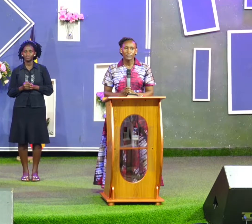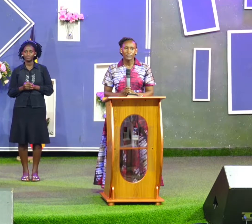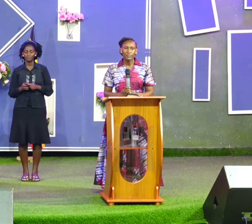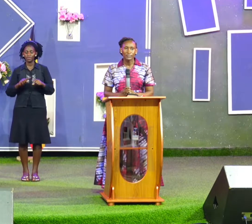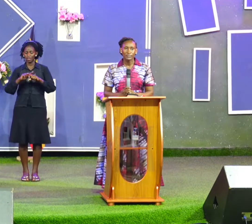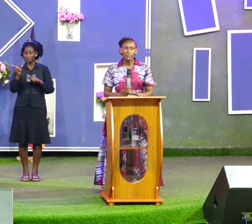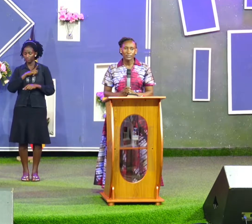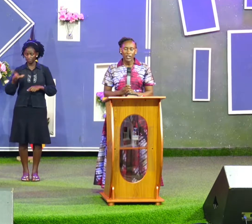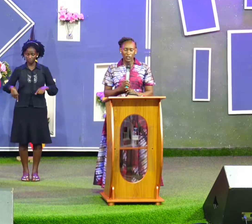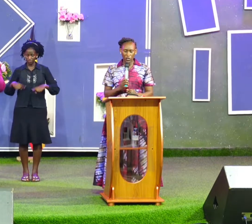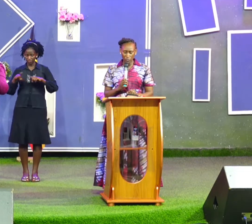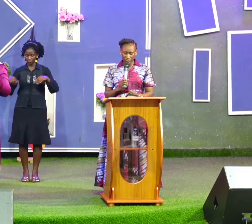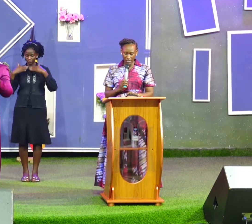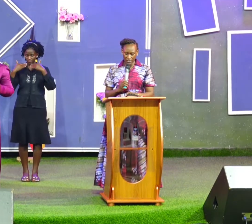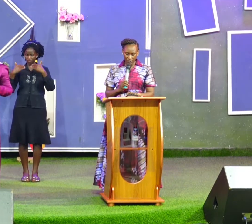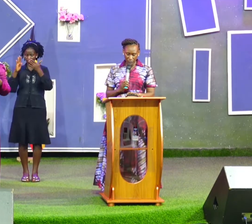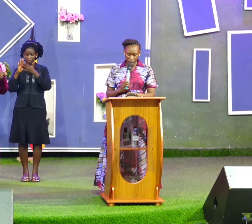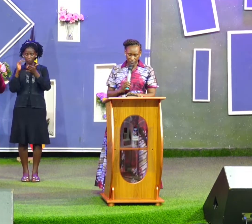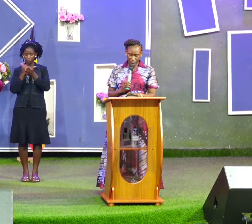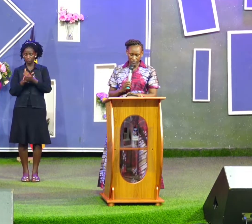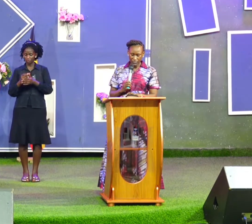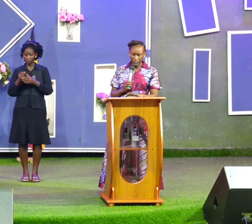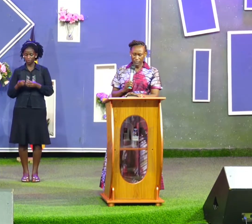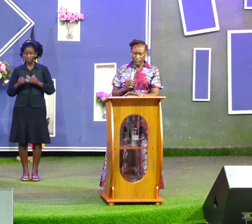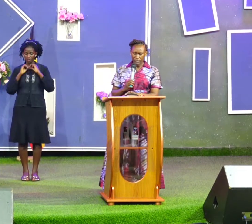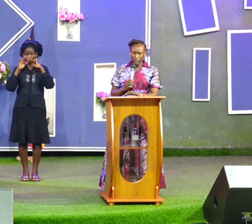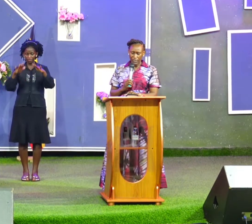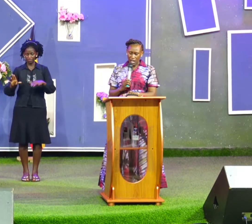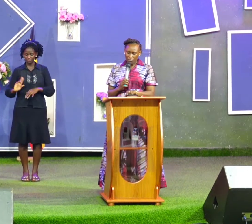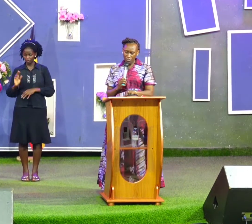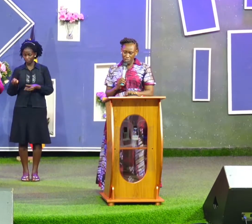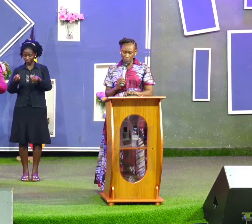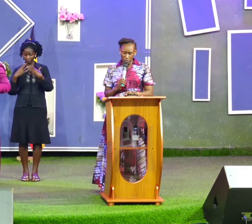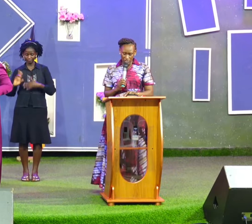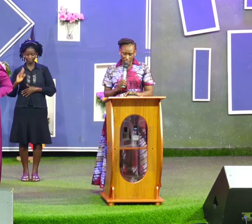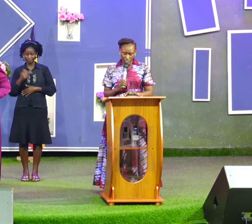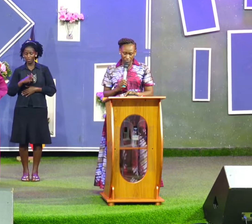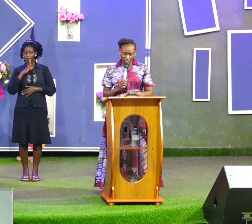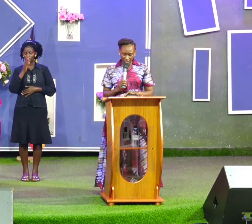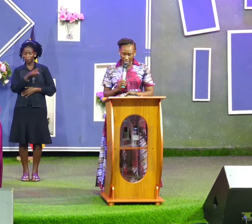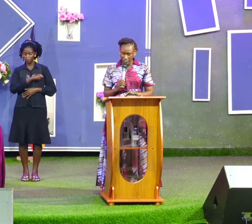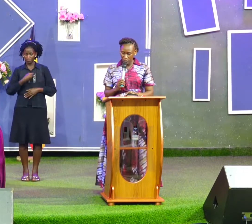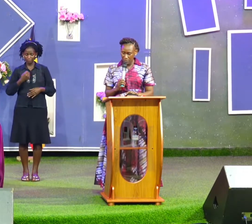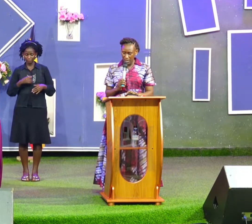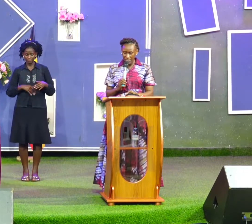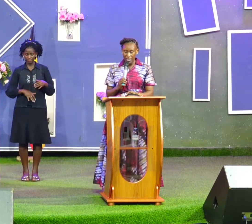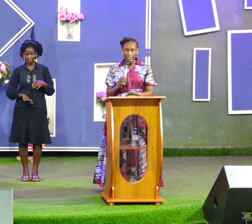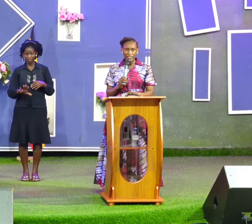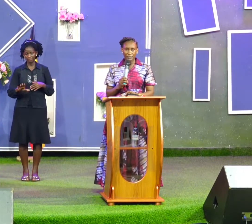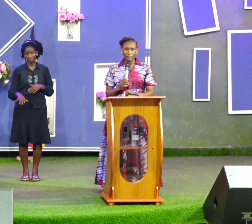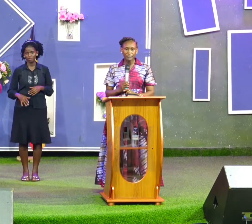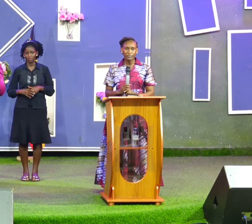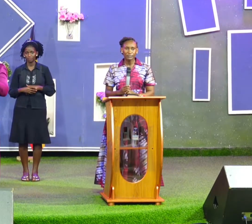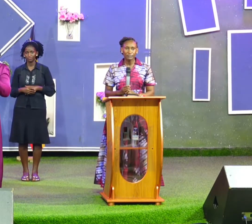Mukama tukwebaza. Olw'omukisa gw'otuwadde okubeera ba mama. For the opportunity you've given us to be